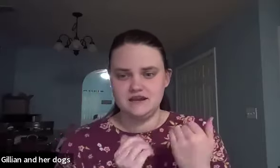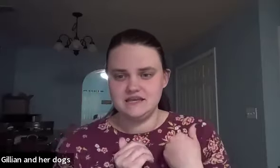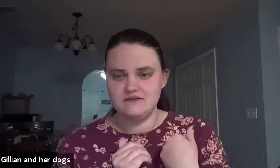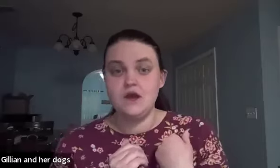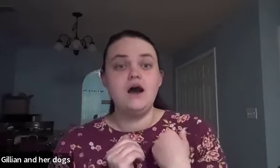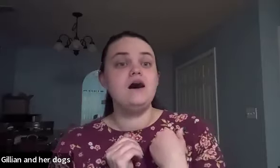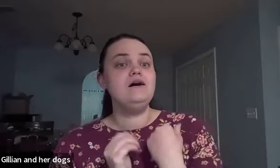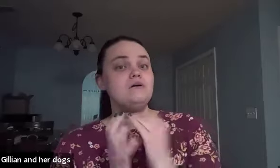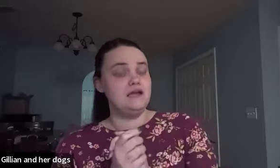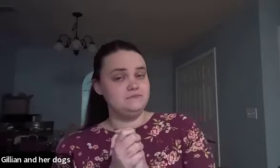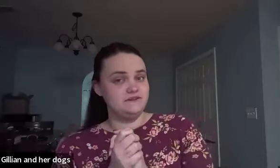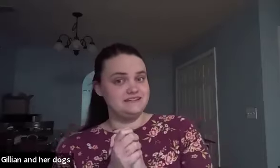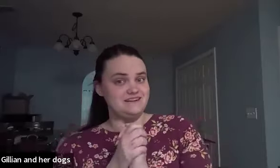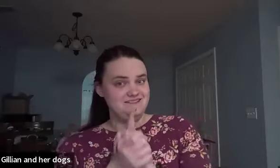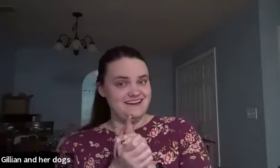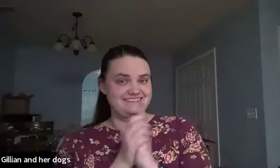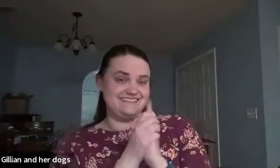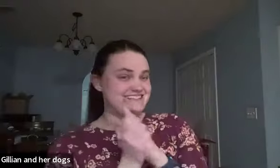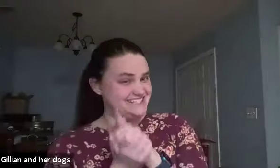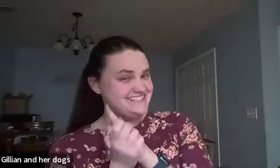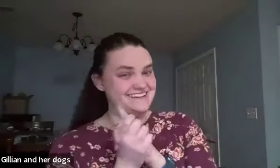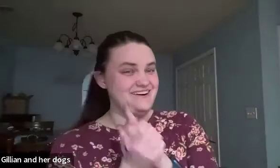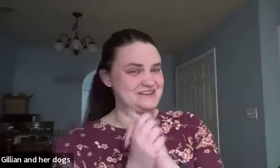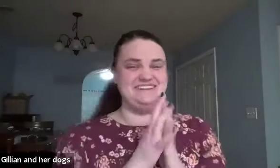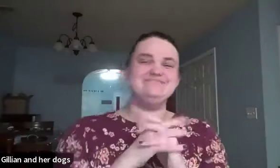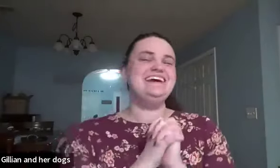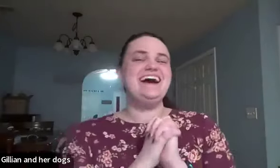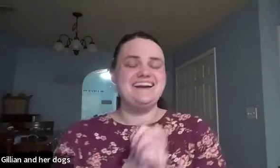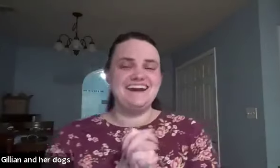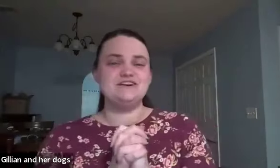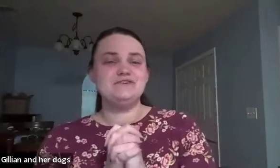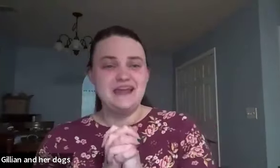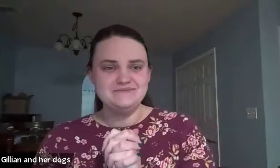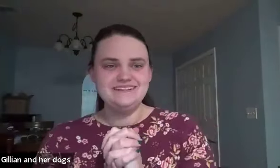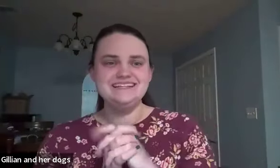you guys have? Oh, ambulance. Okay. See, she's getting all done here. All right. So for ambulance,